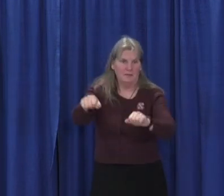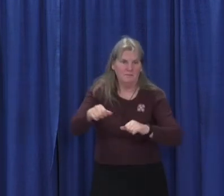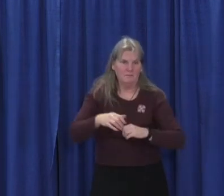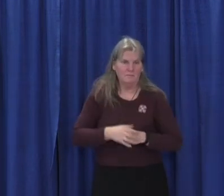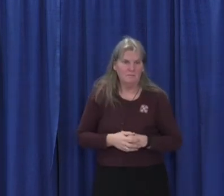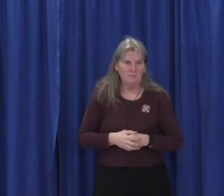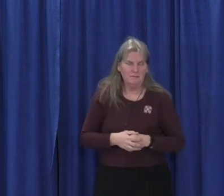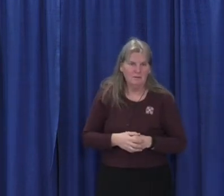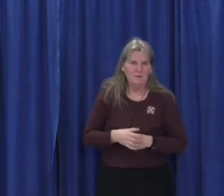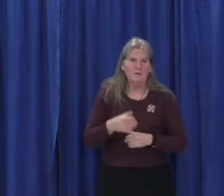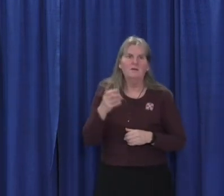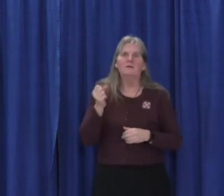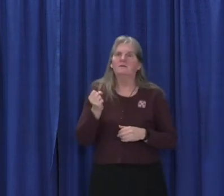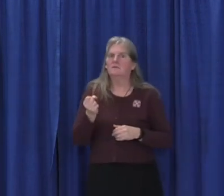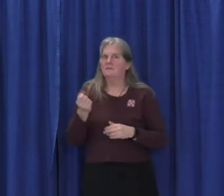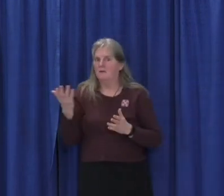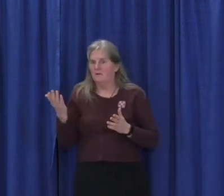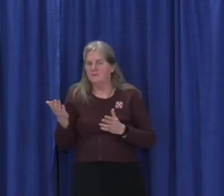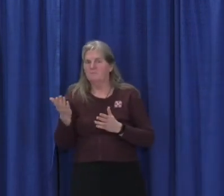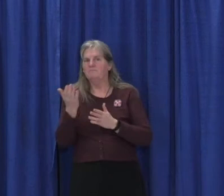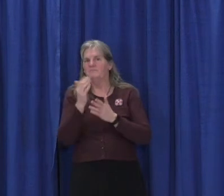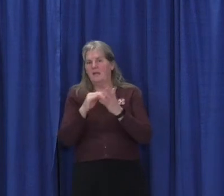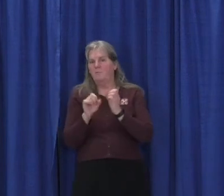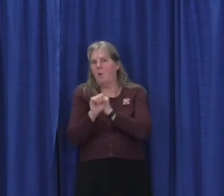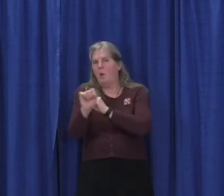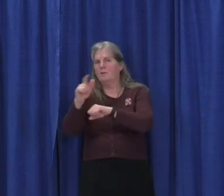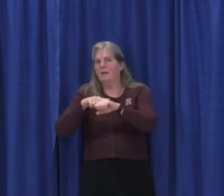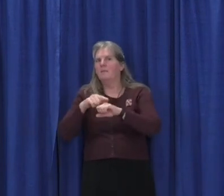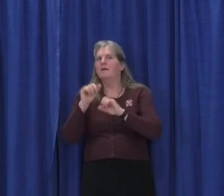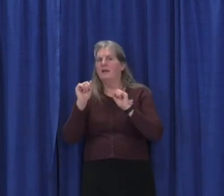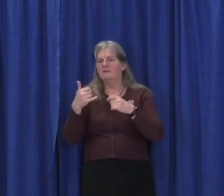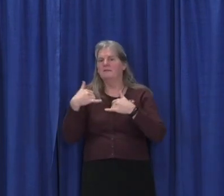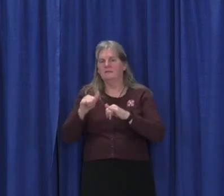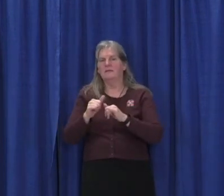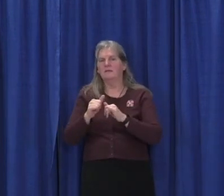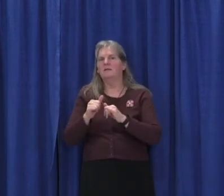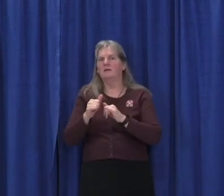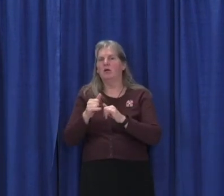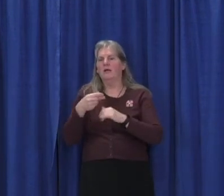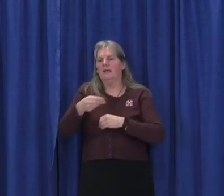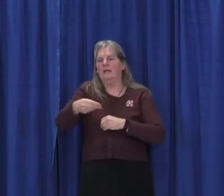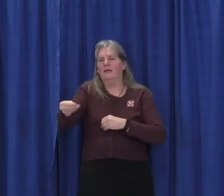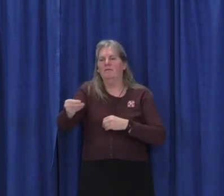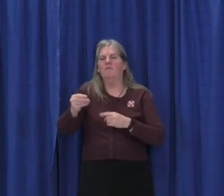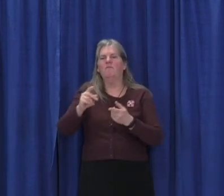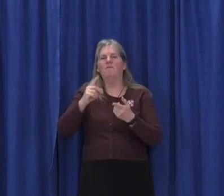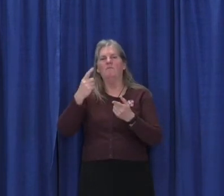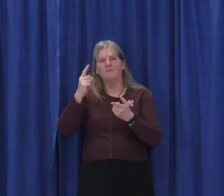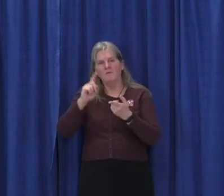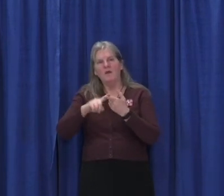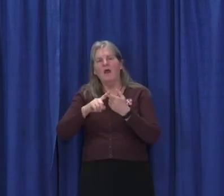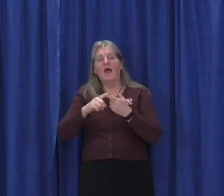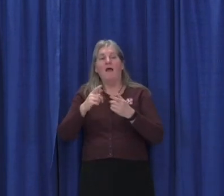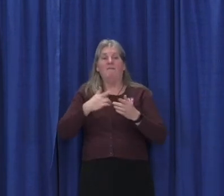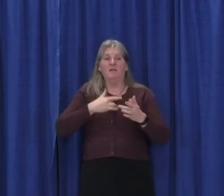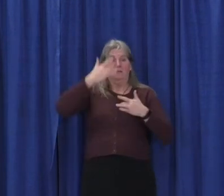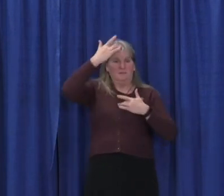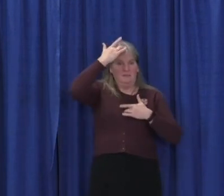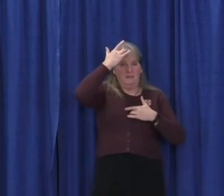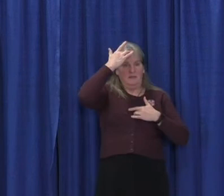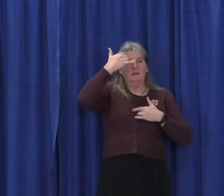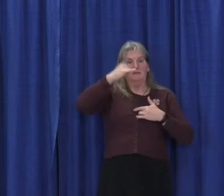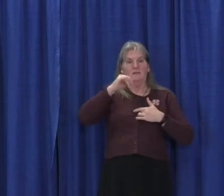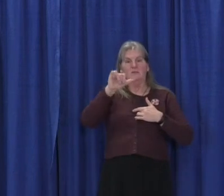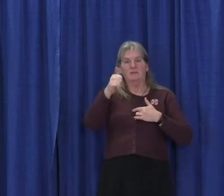are get more severe disease, et cetera, it can be a longer period. So if you get symptoms and say you